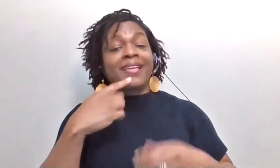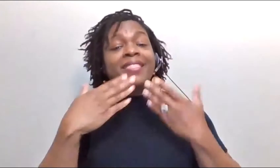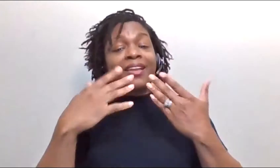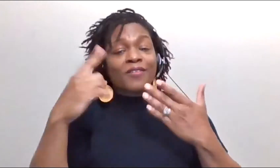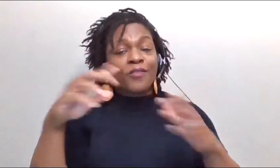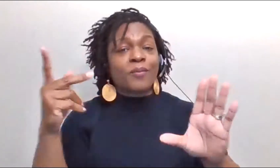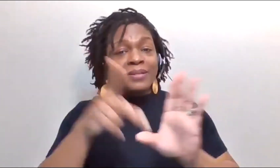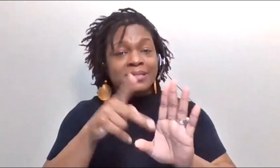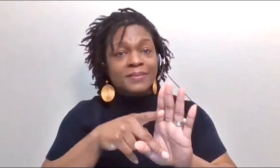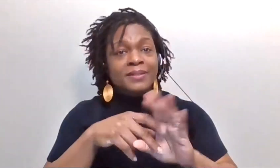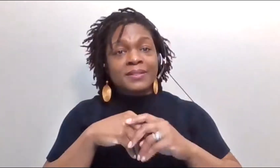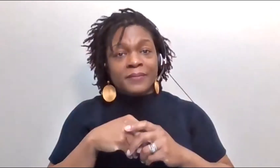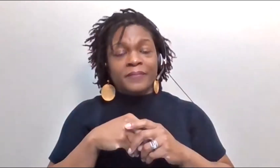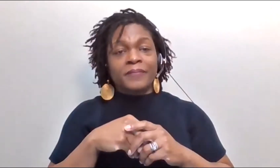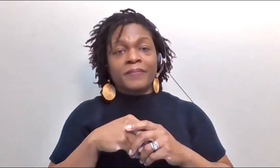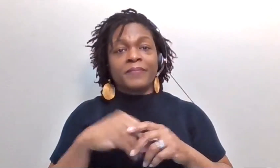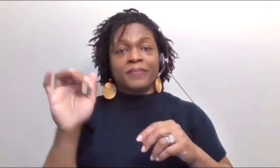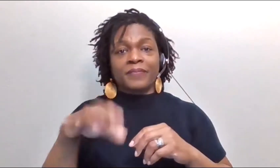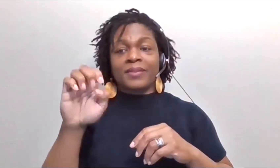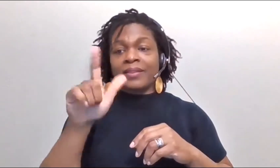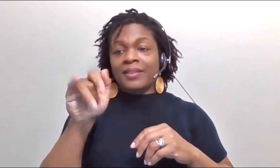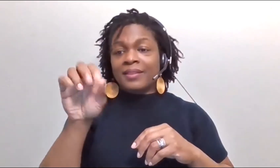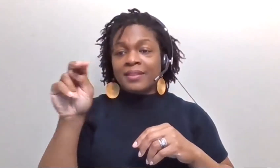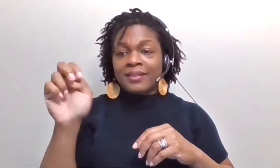Bambi, I have a question for you once everybody go on this. Sorry.